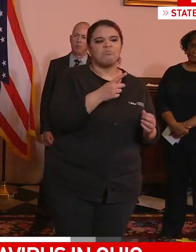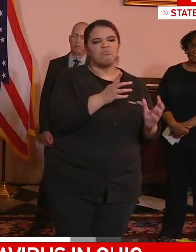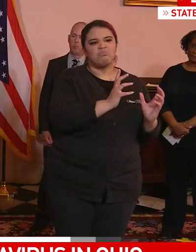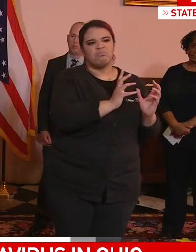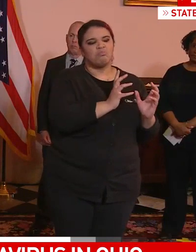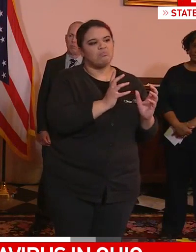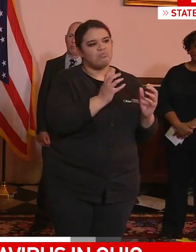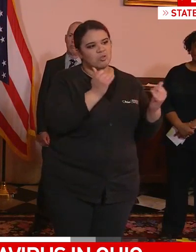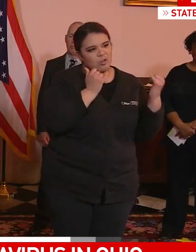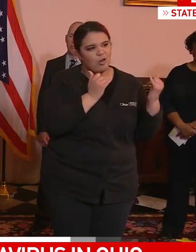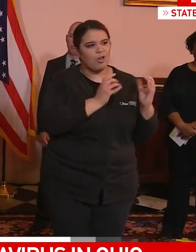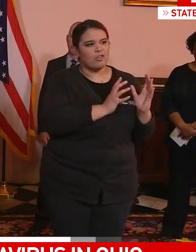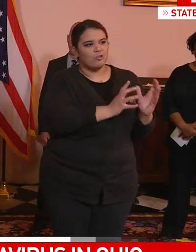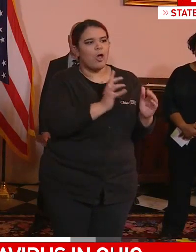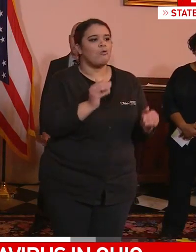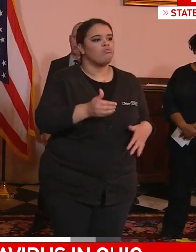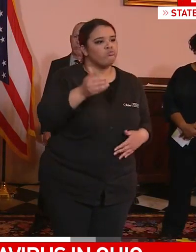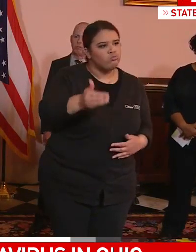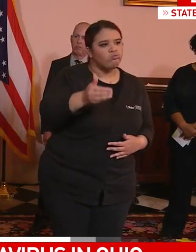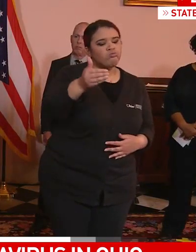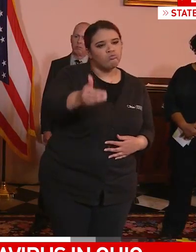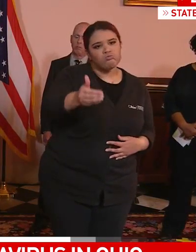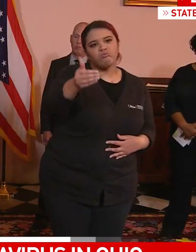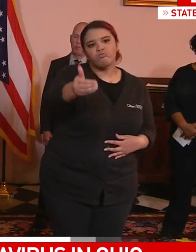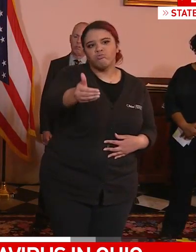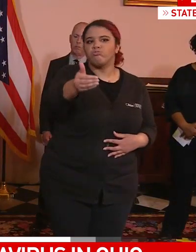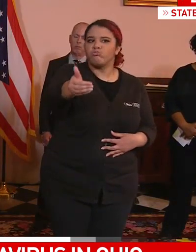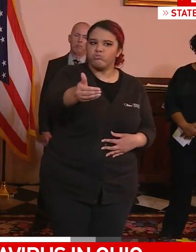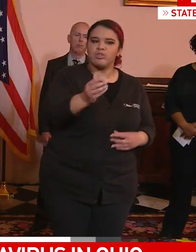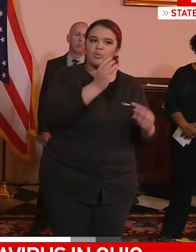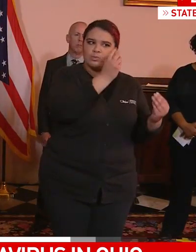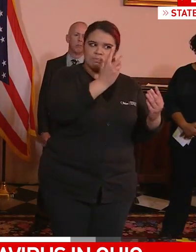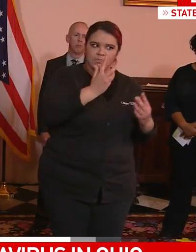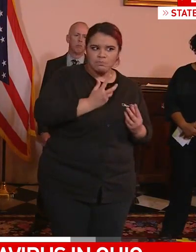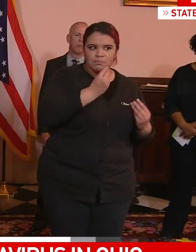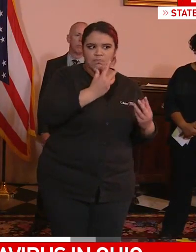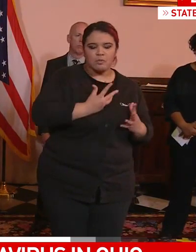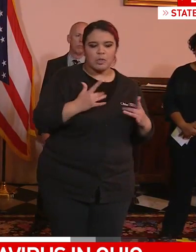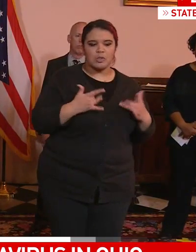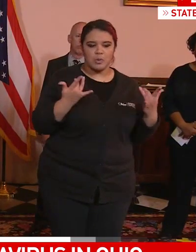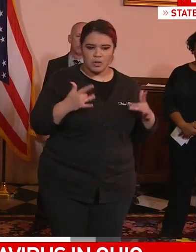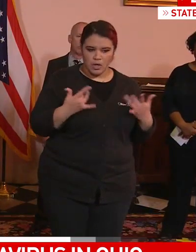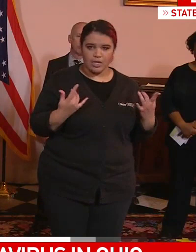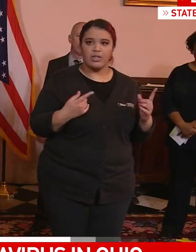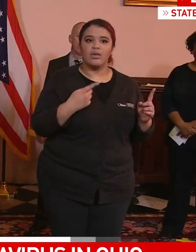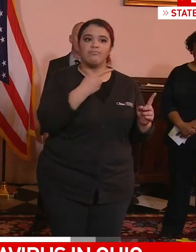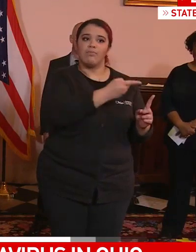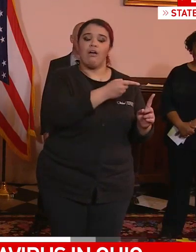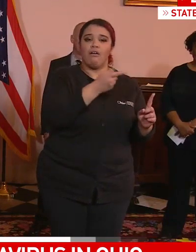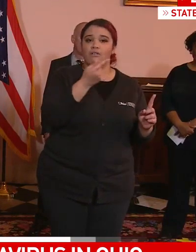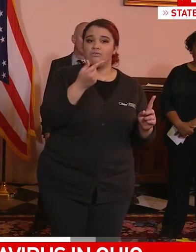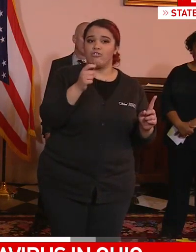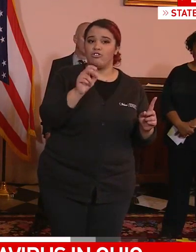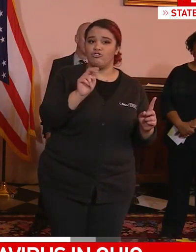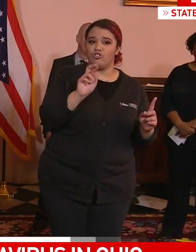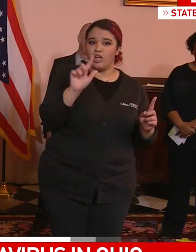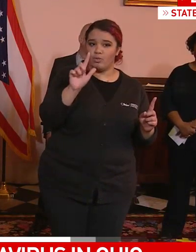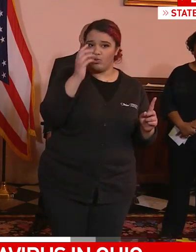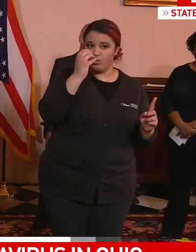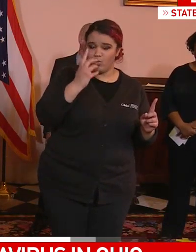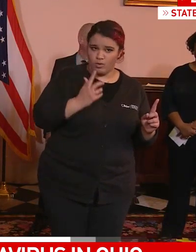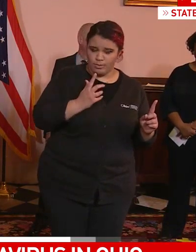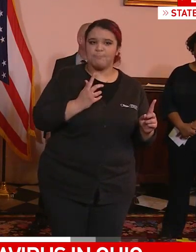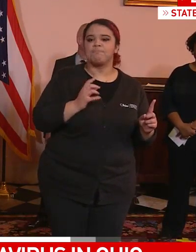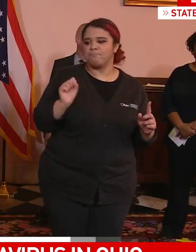necessary, and I get briefed. But I was assured by the General that the Guard is prepared